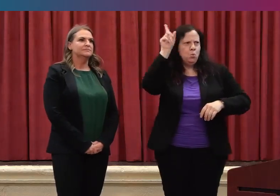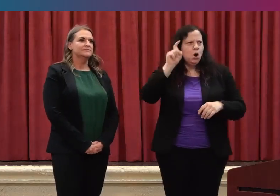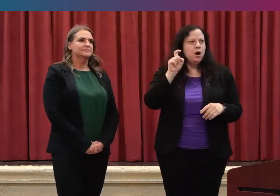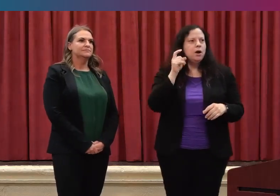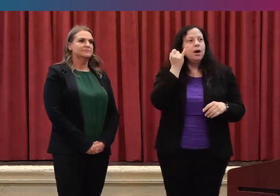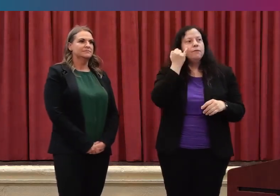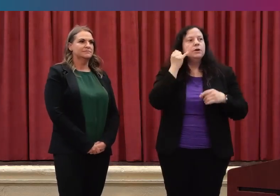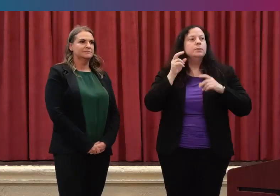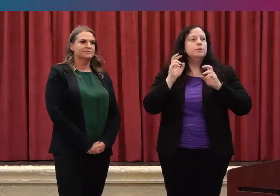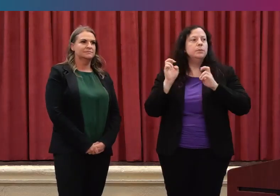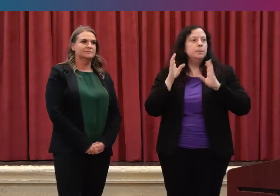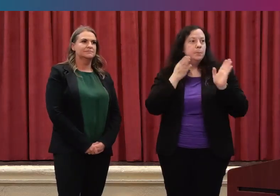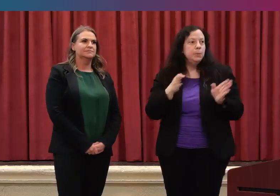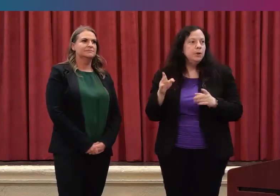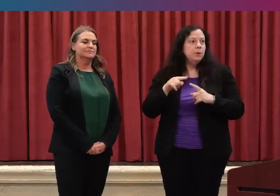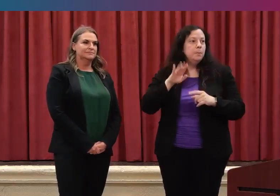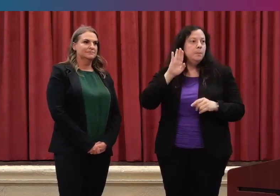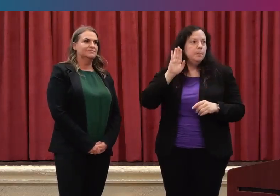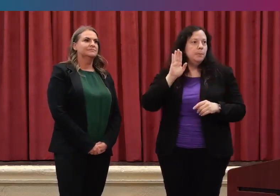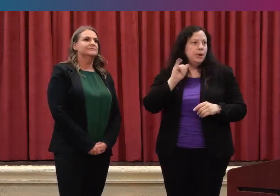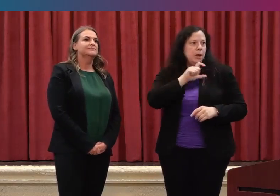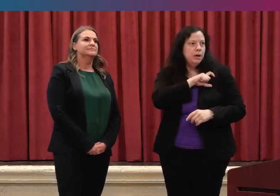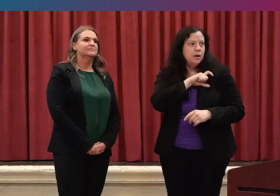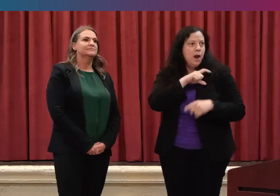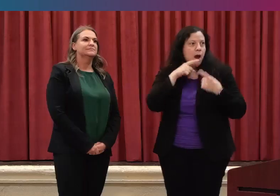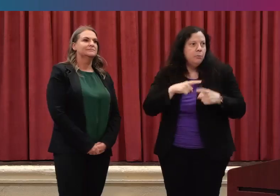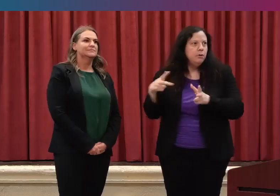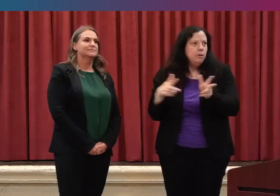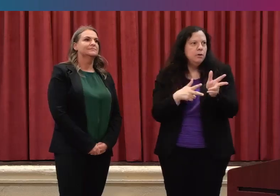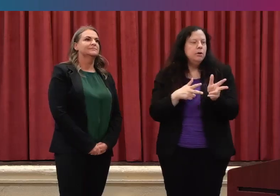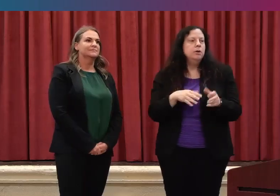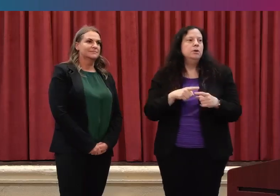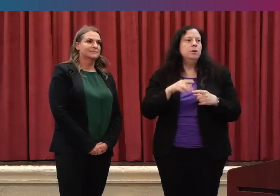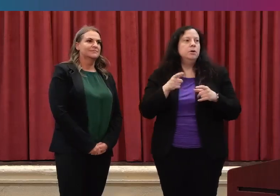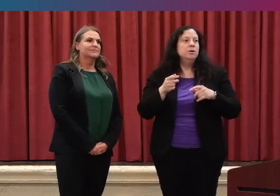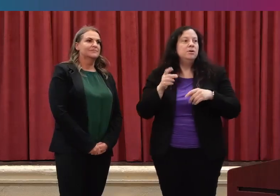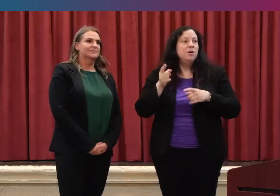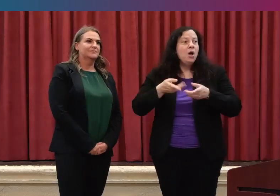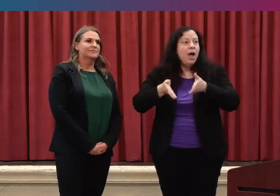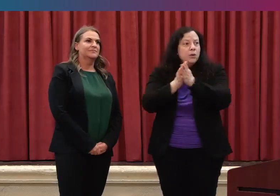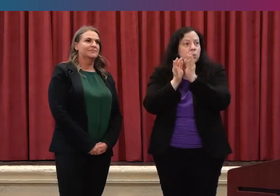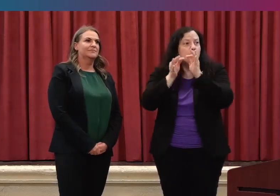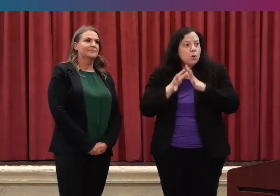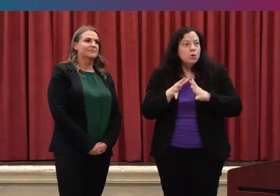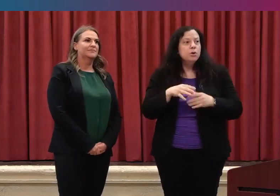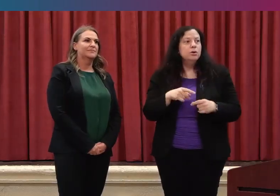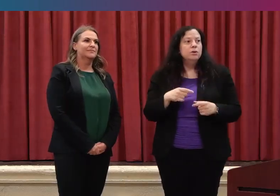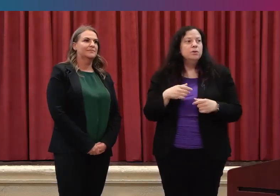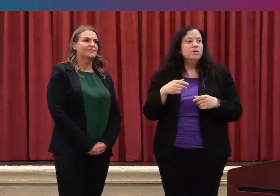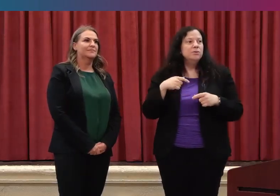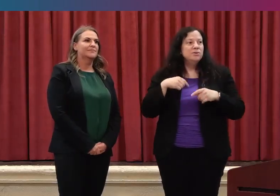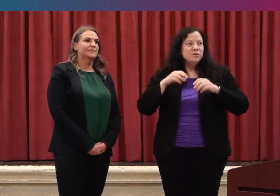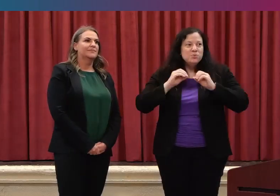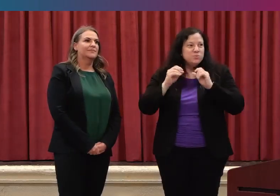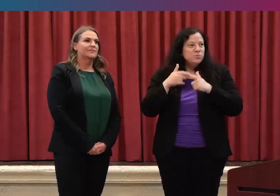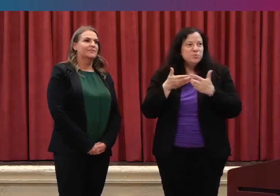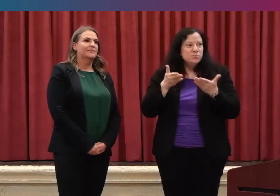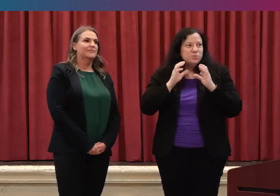back. So, if you're pulled over by the police, do you have a requesting interpreter? They have no way